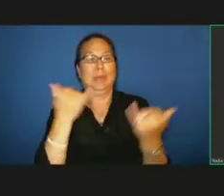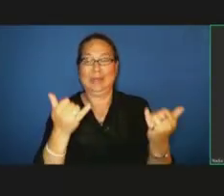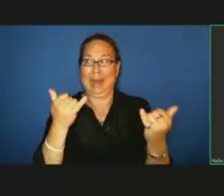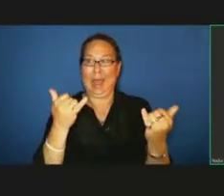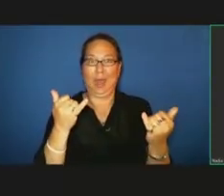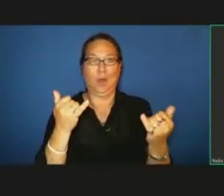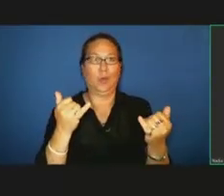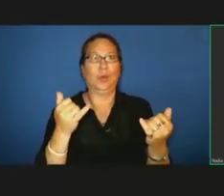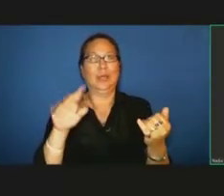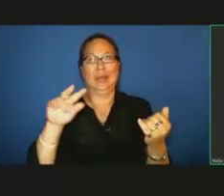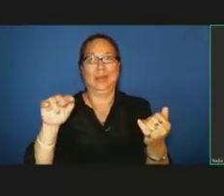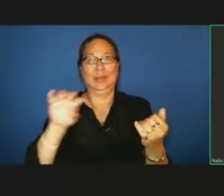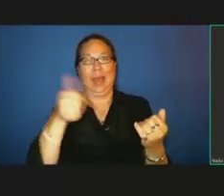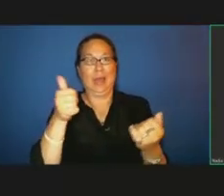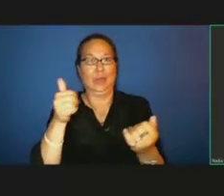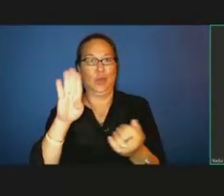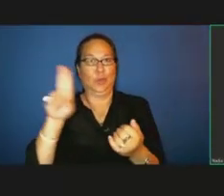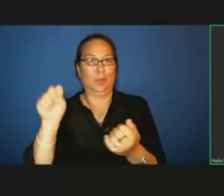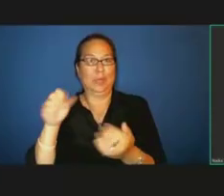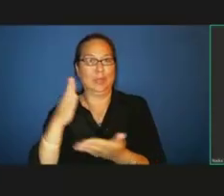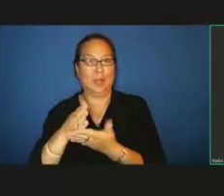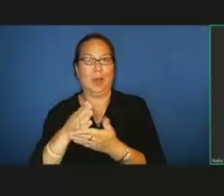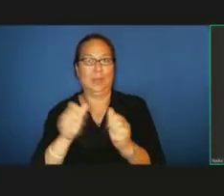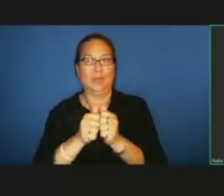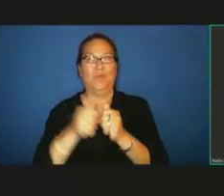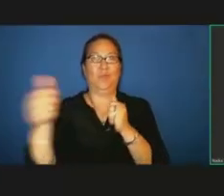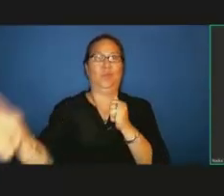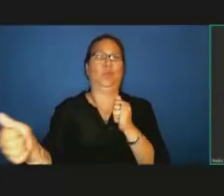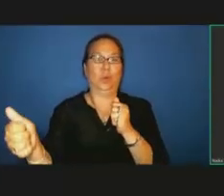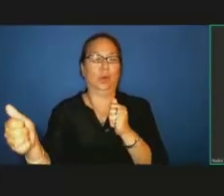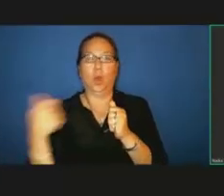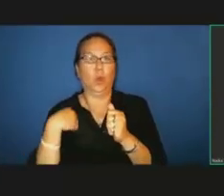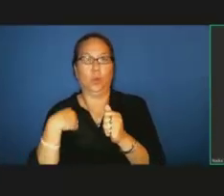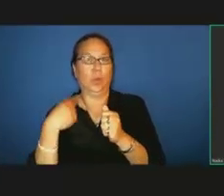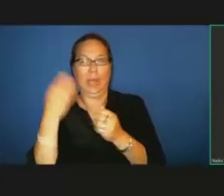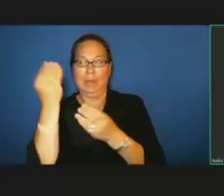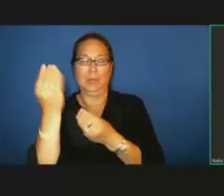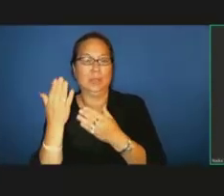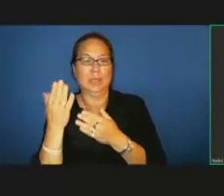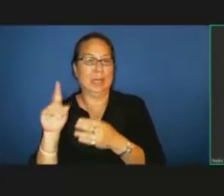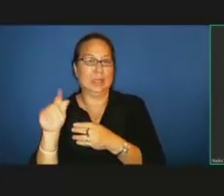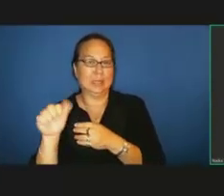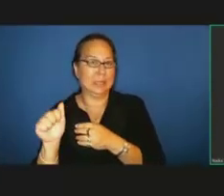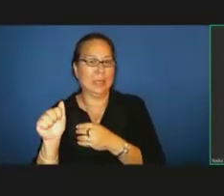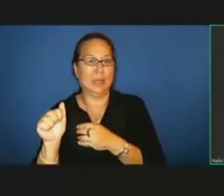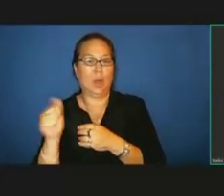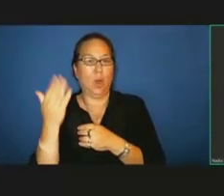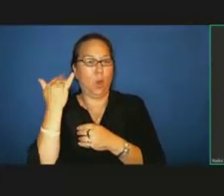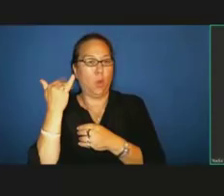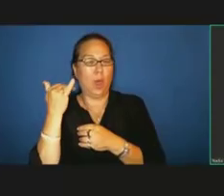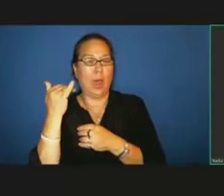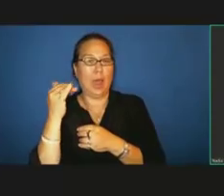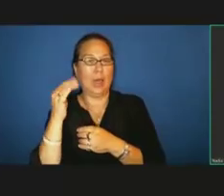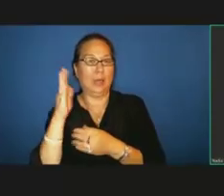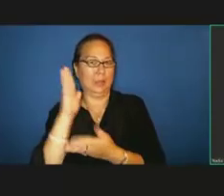school. And despite repeated outreach, we have not received any data or clear explanation for why a stop that